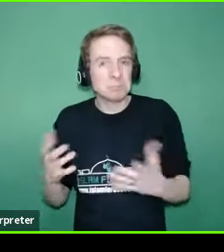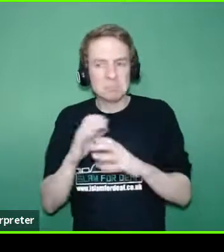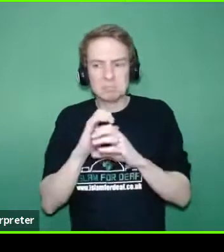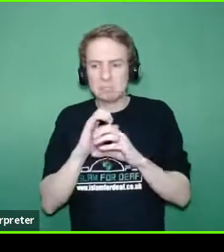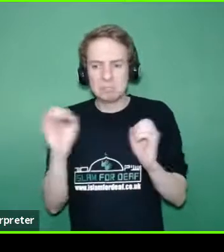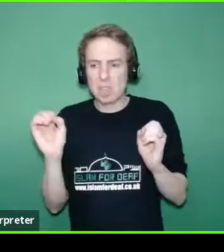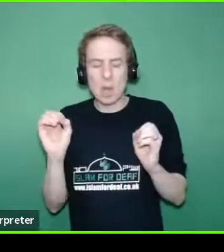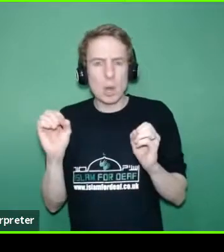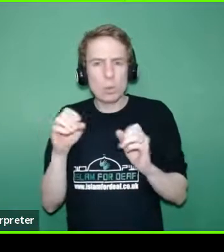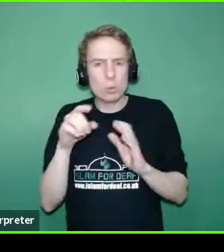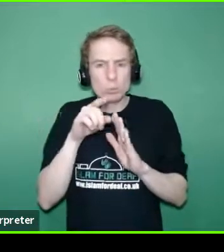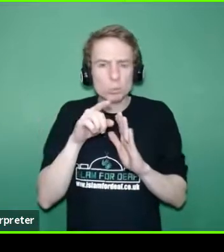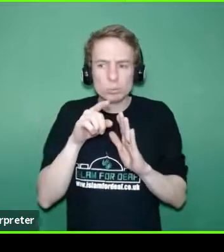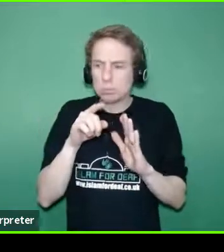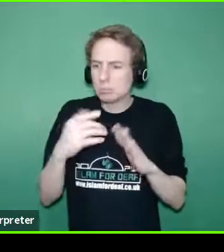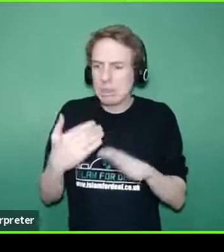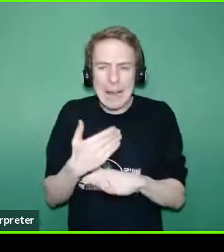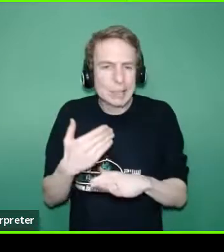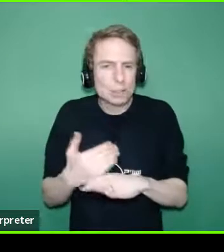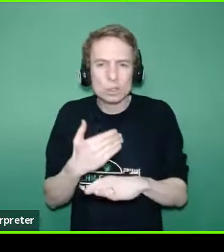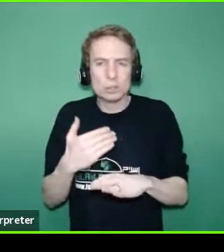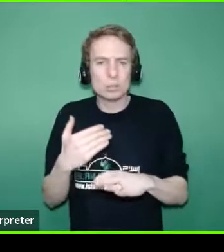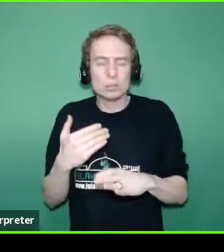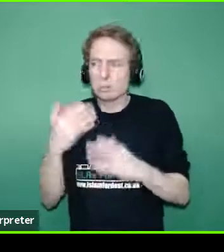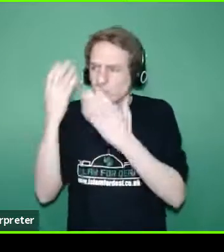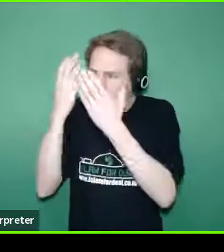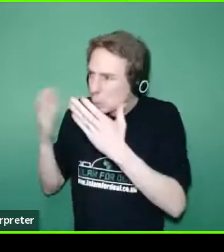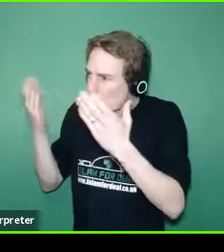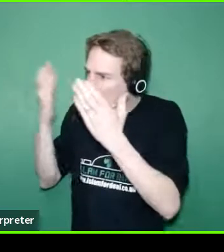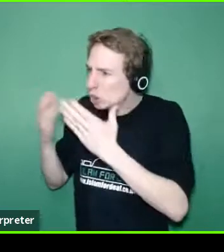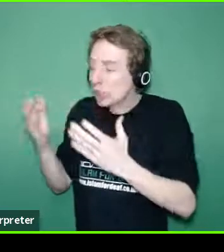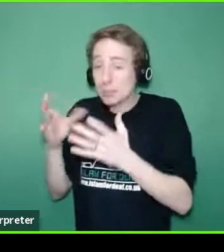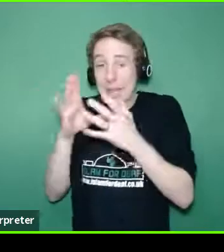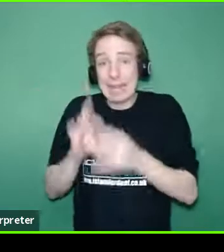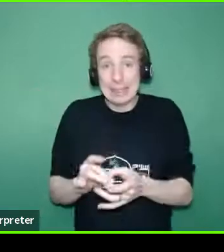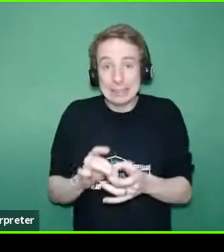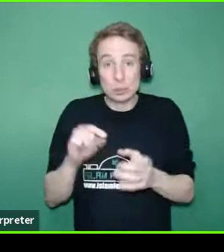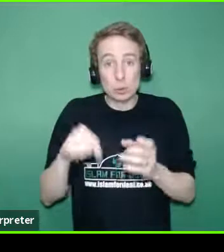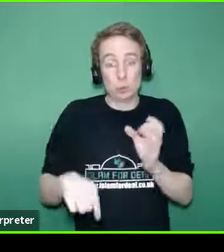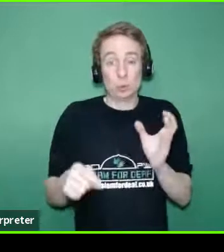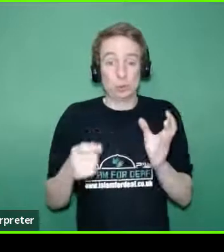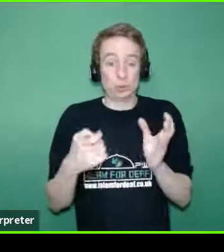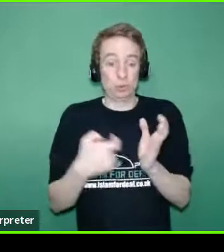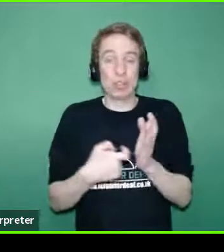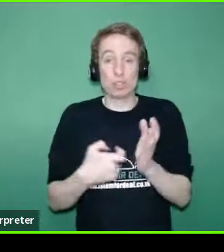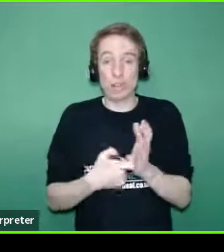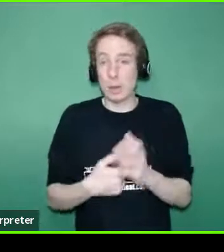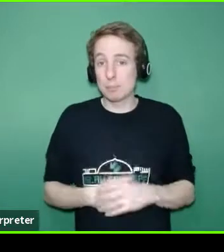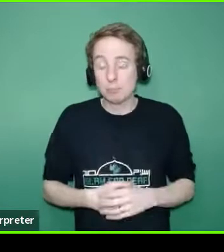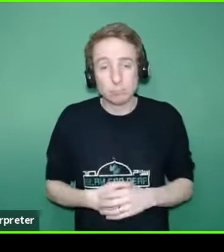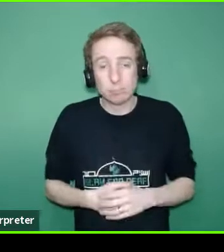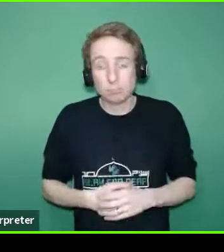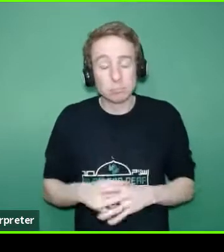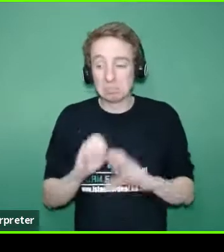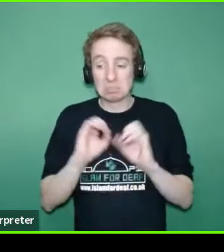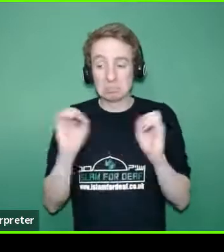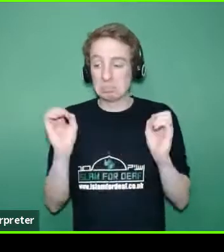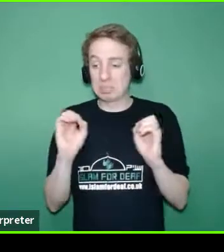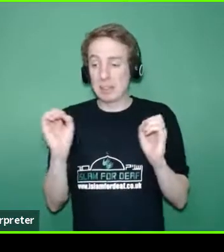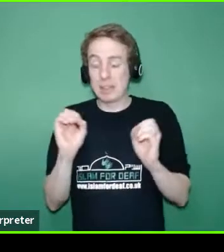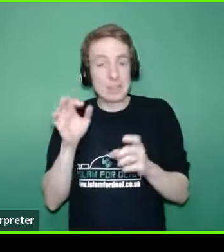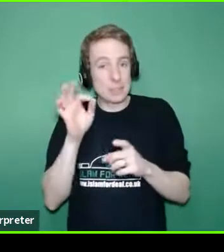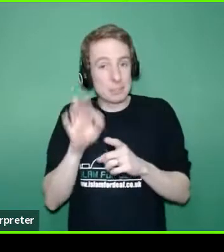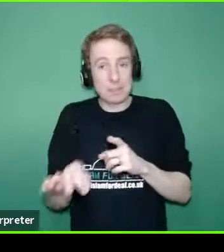or that relates to the virtues of this month. There's been nothing that's been related pointing